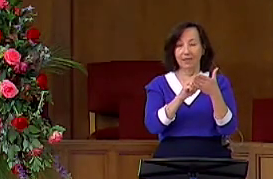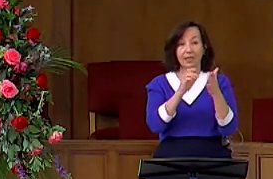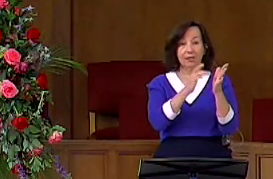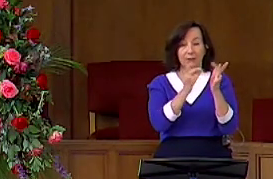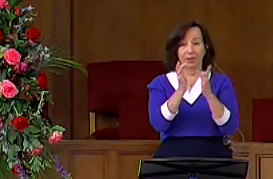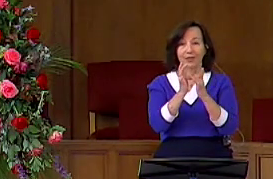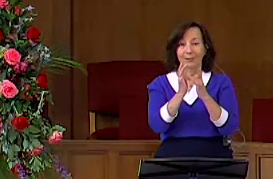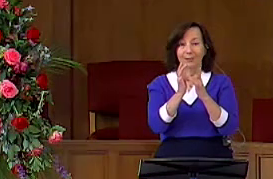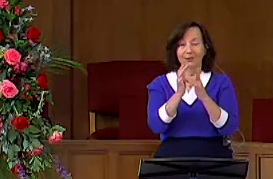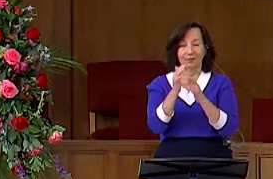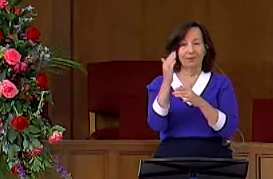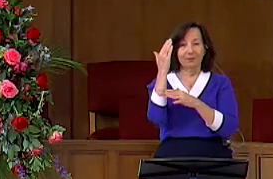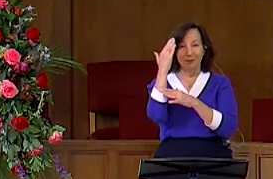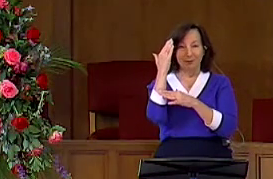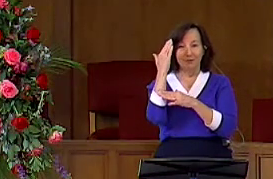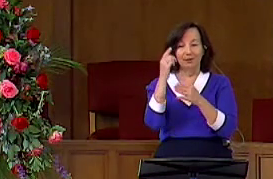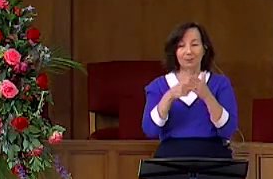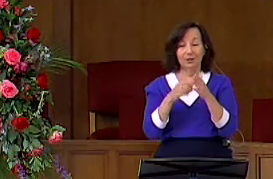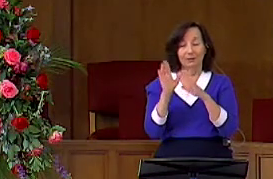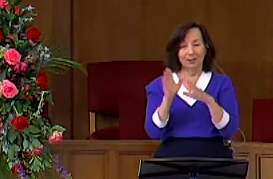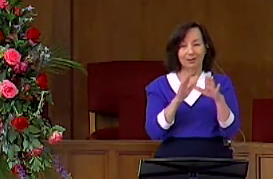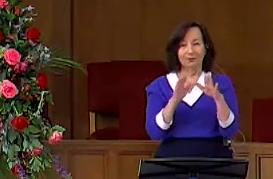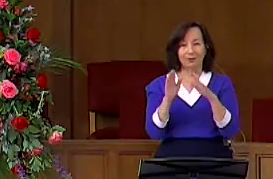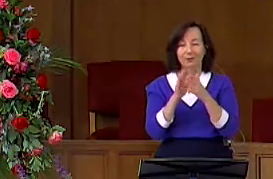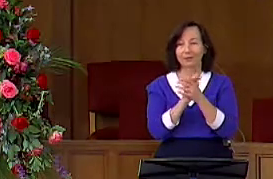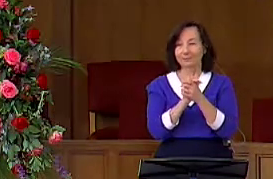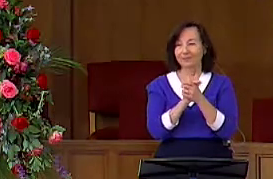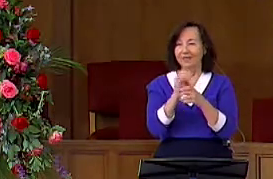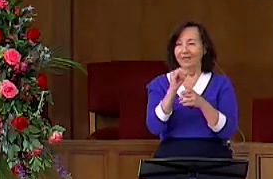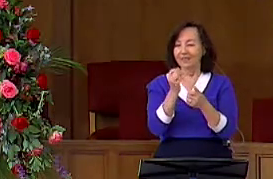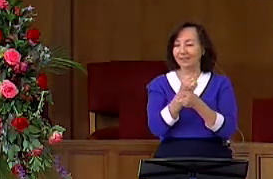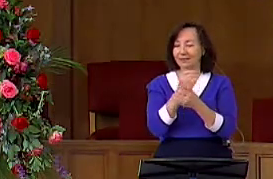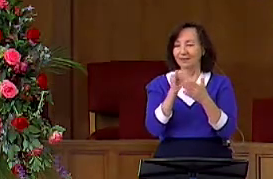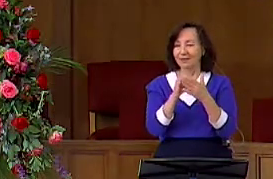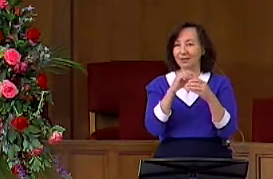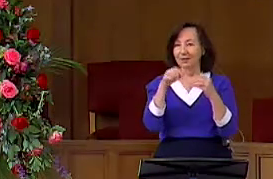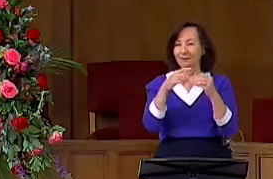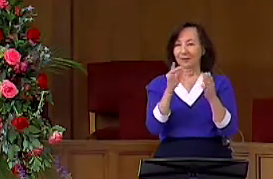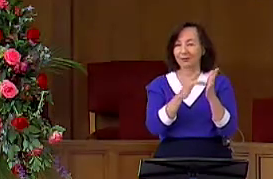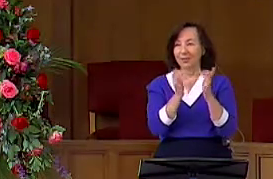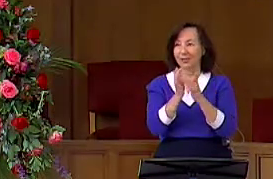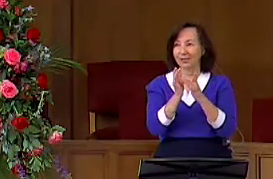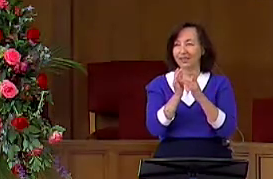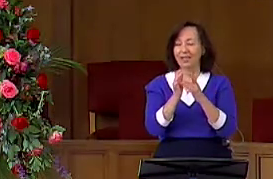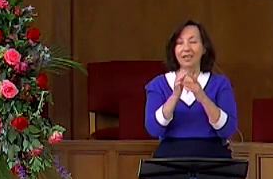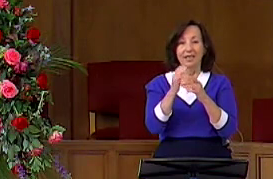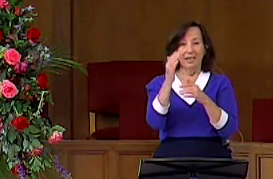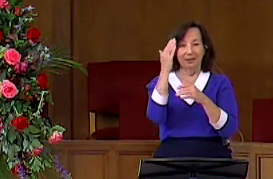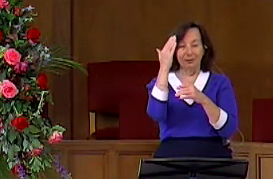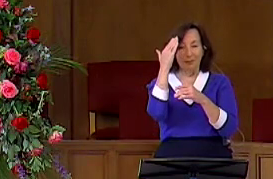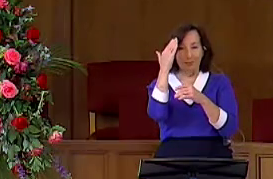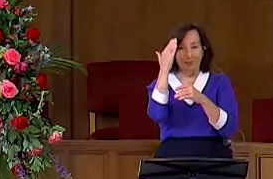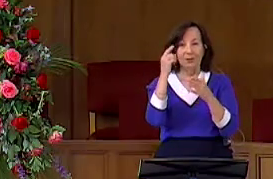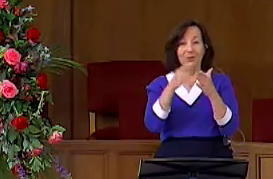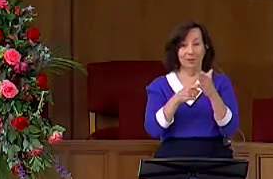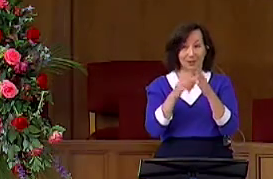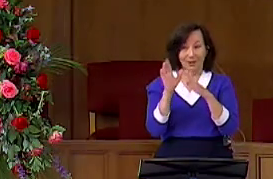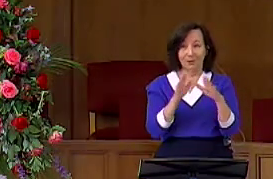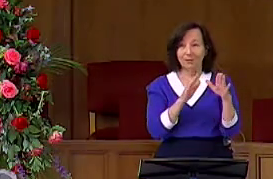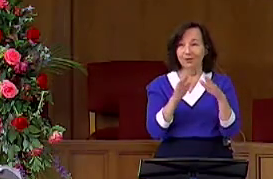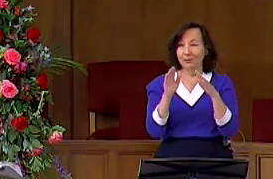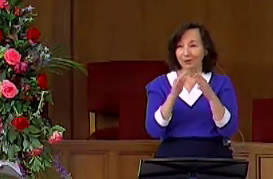Jesus already had in mind what he was going to do. I love that about Jesus. Jesus already has in mind what he is going to